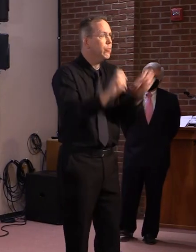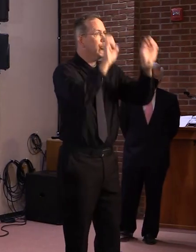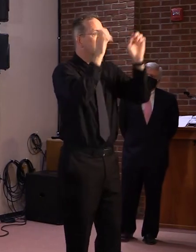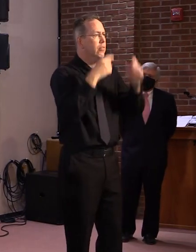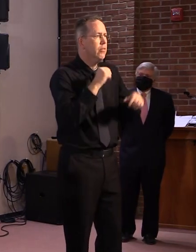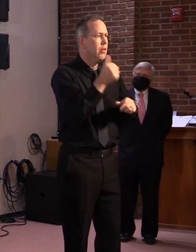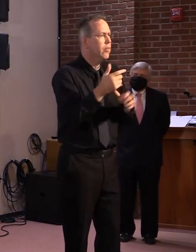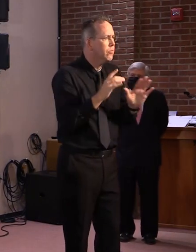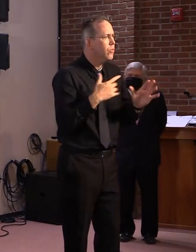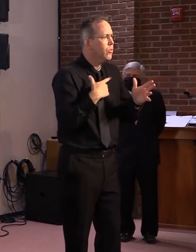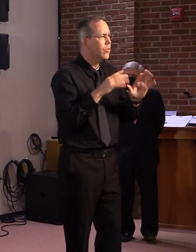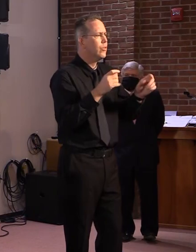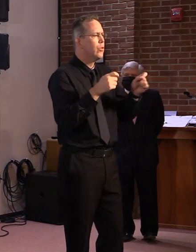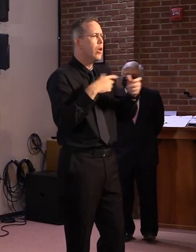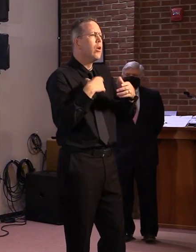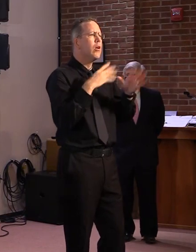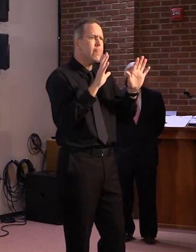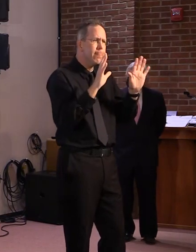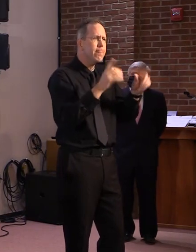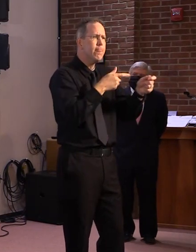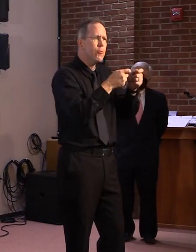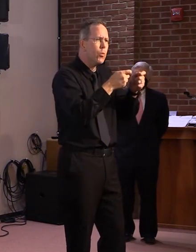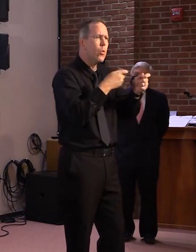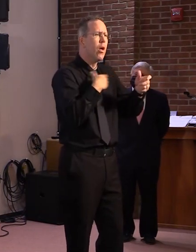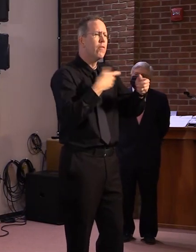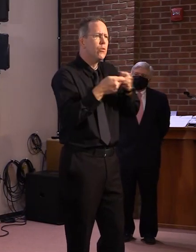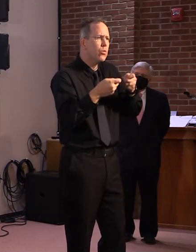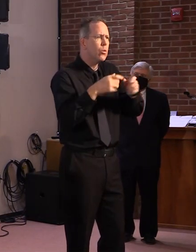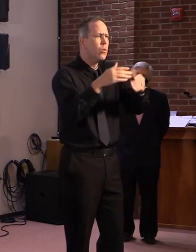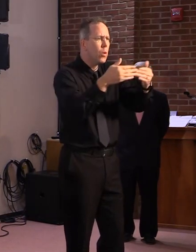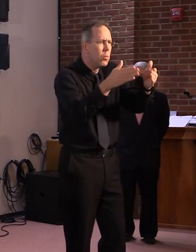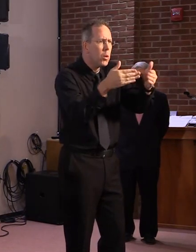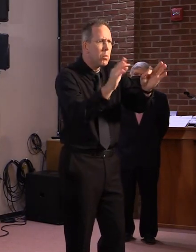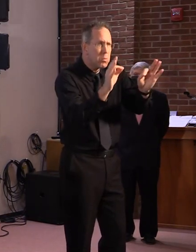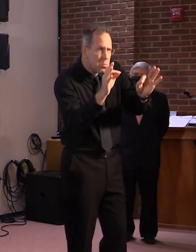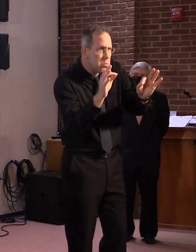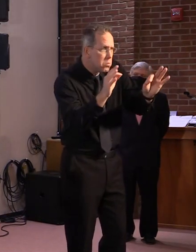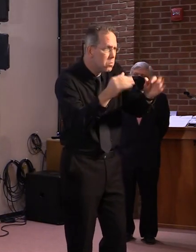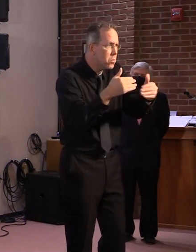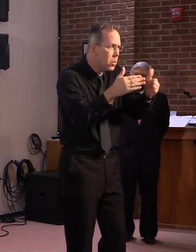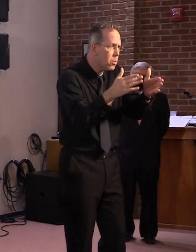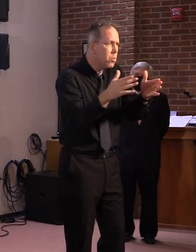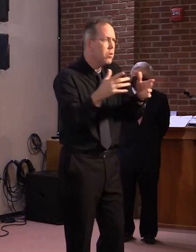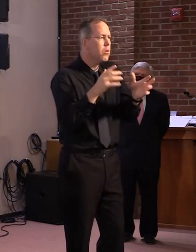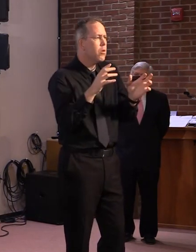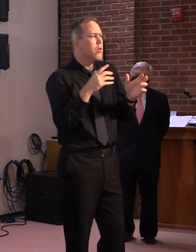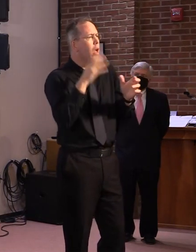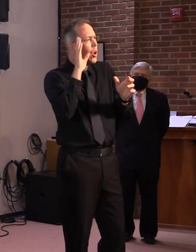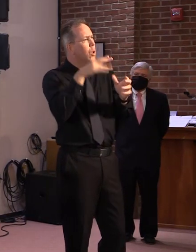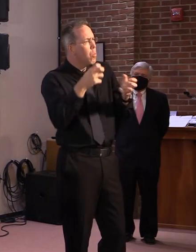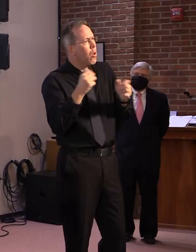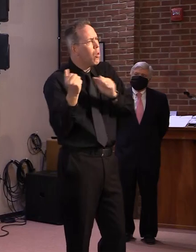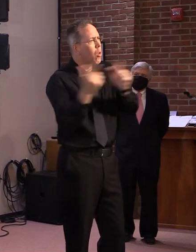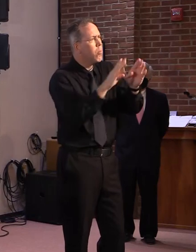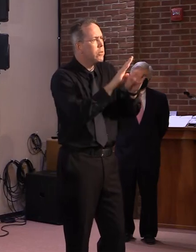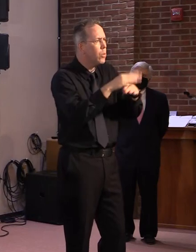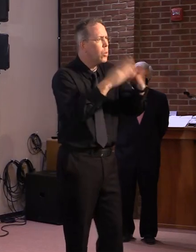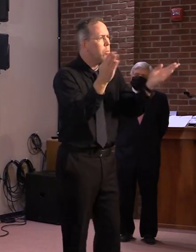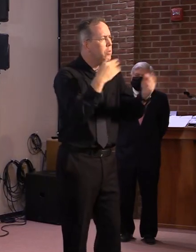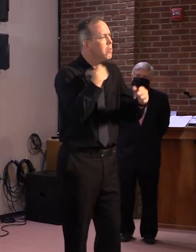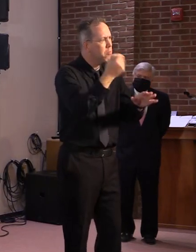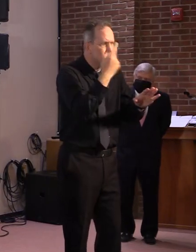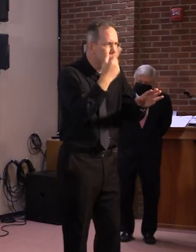some degree. Like today, we're opening up campgrounds to 100%, from 50% to